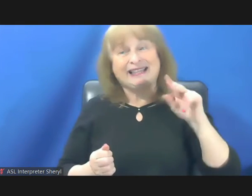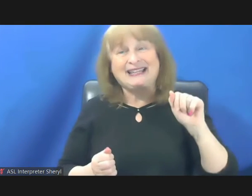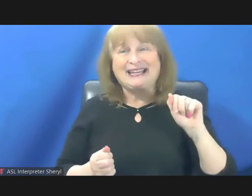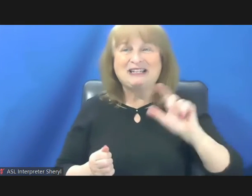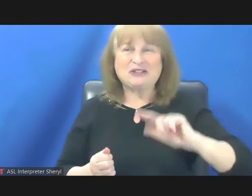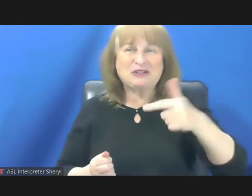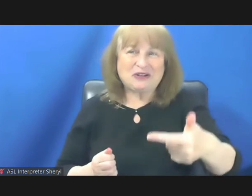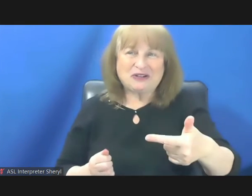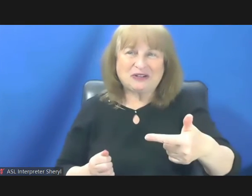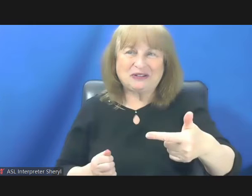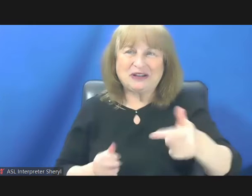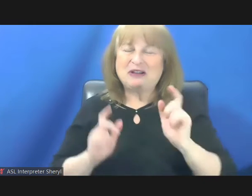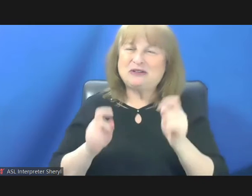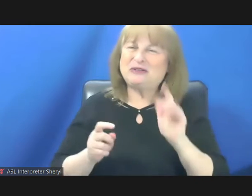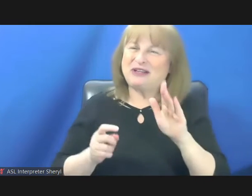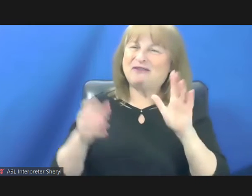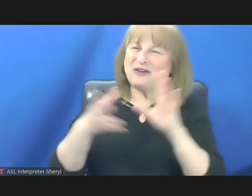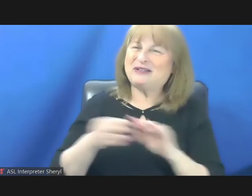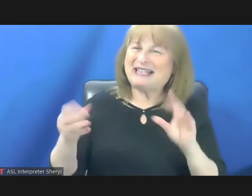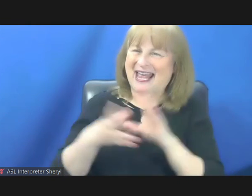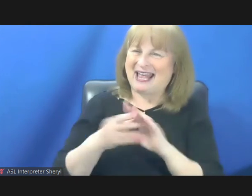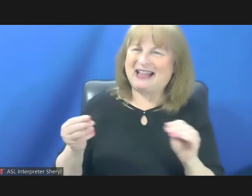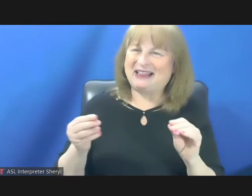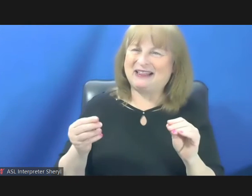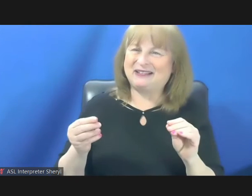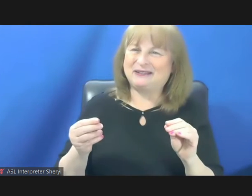to give her tale with this